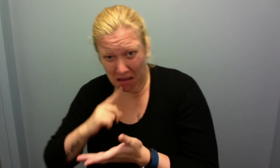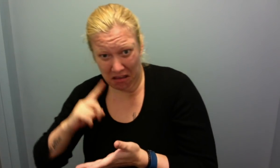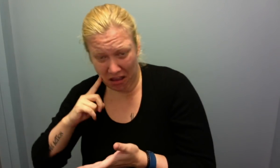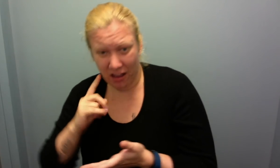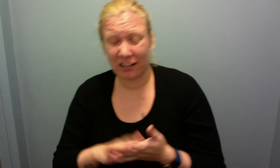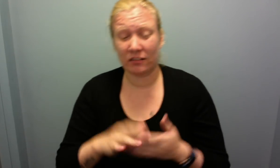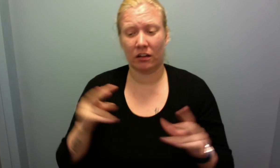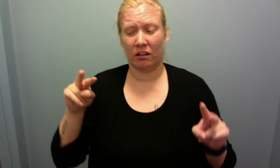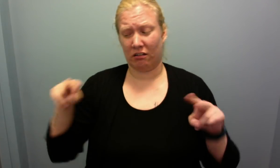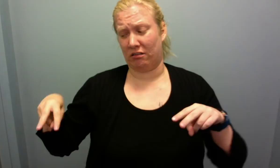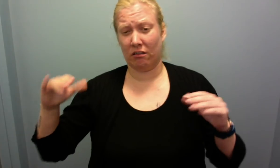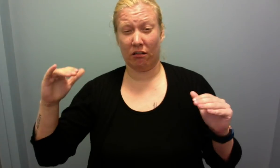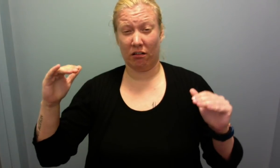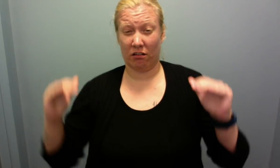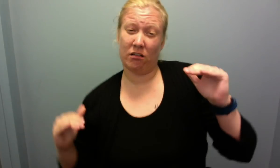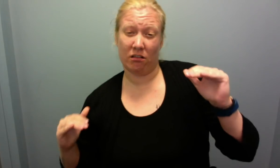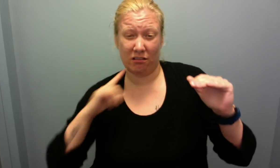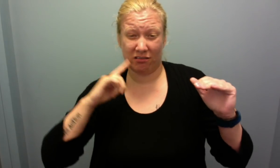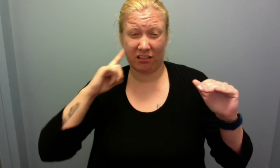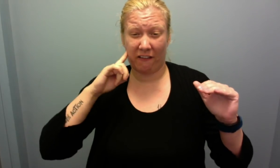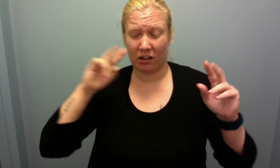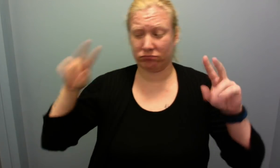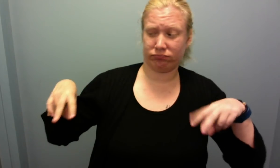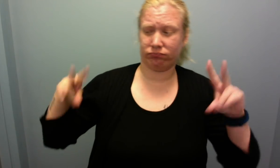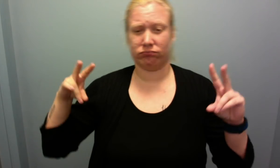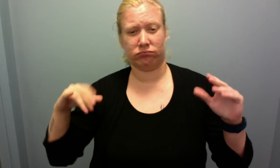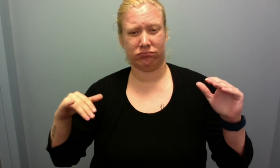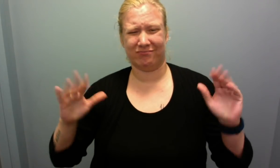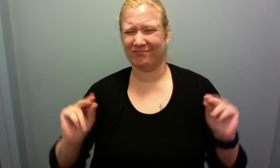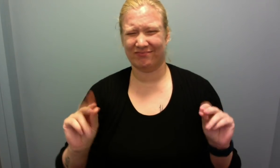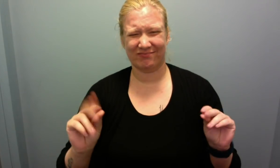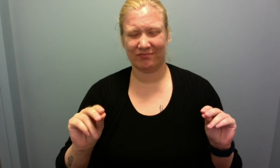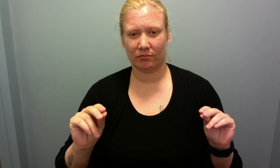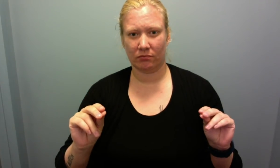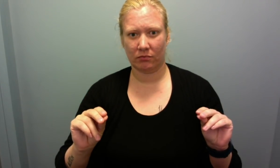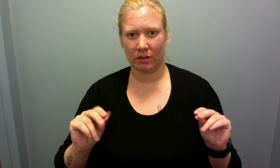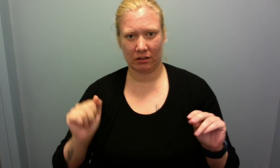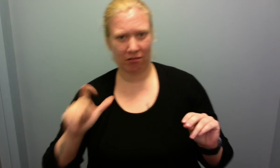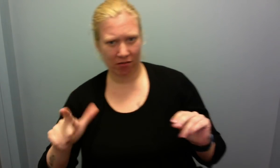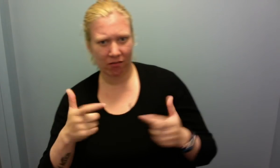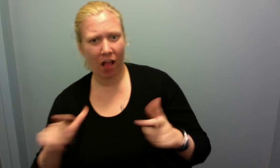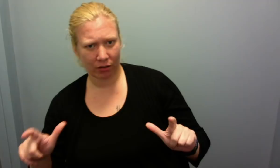that the interpreter helps the deaf person. It's not that ASL is a lesser language than English. They are